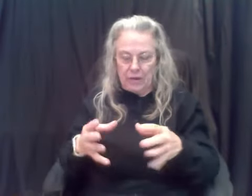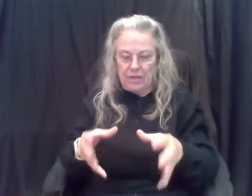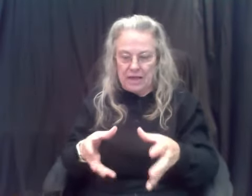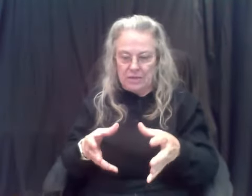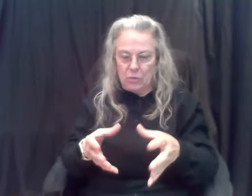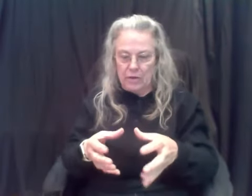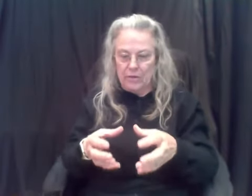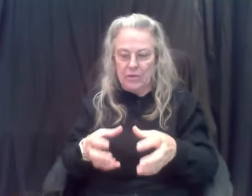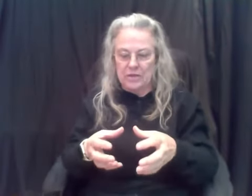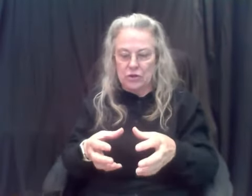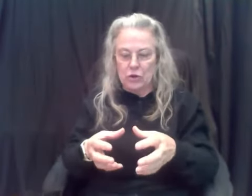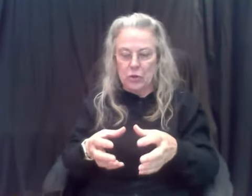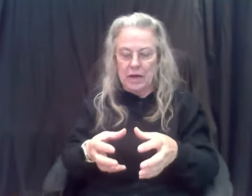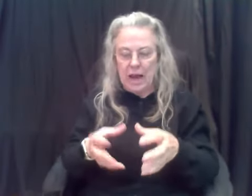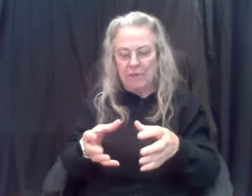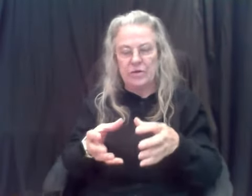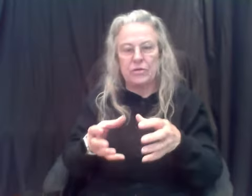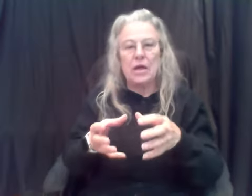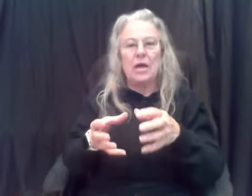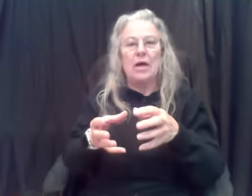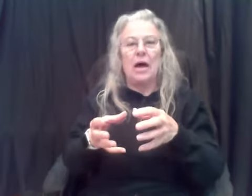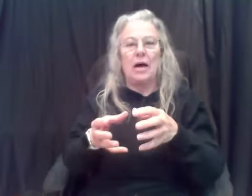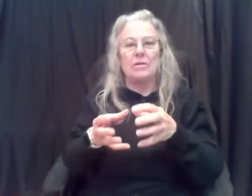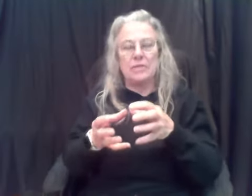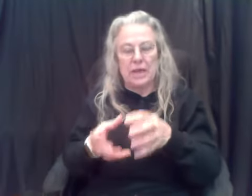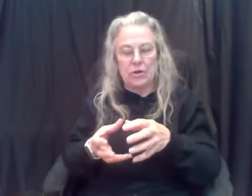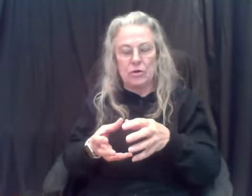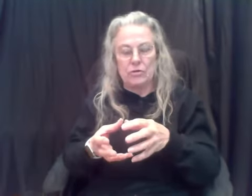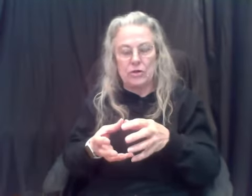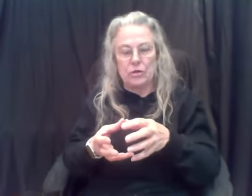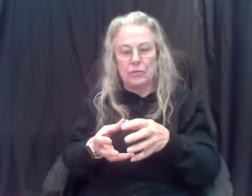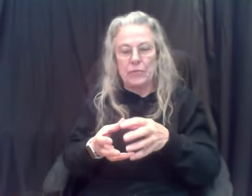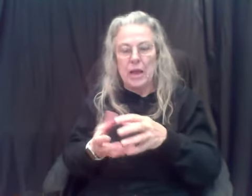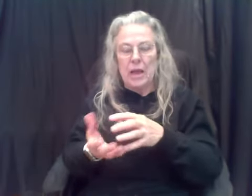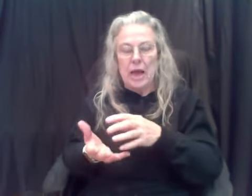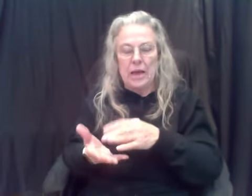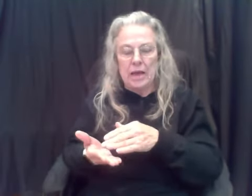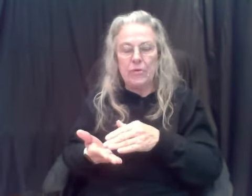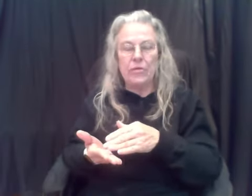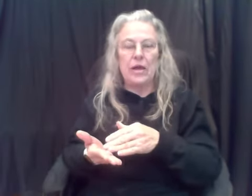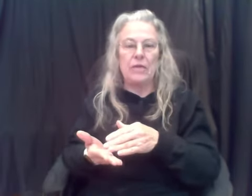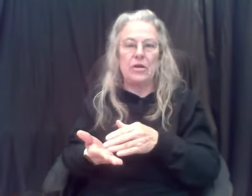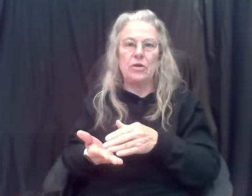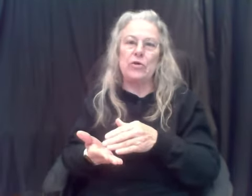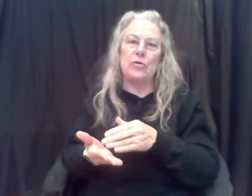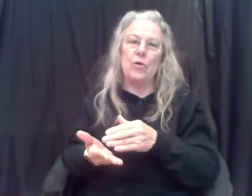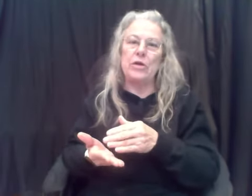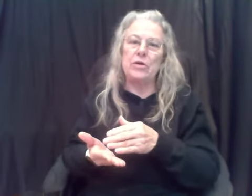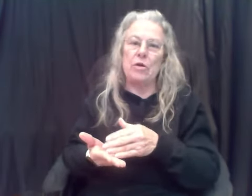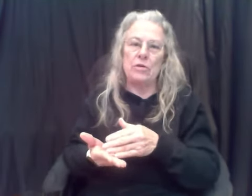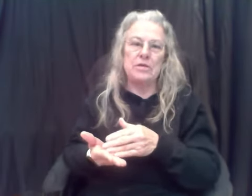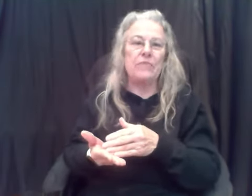that's one of the things that you're going to have to get used to another thing that you're going to notice if you're